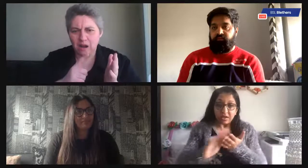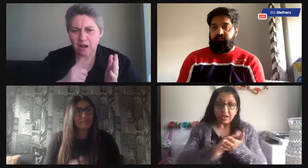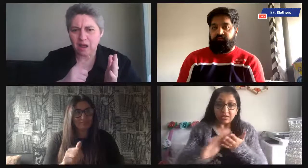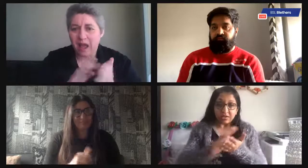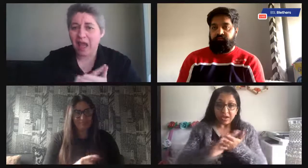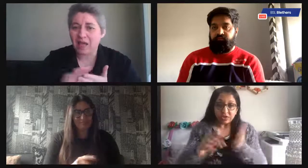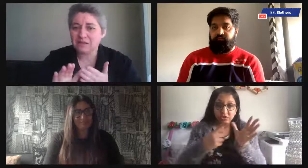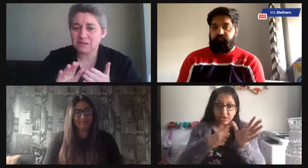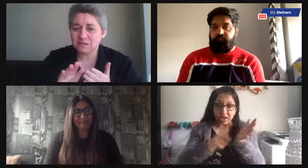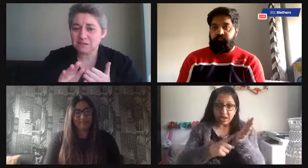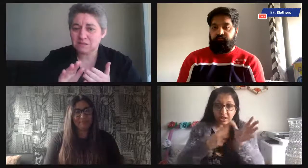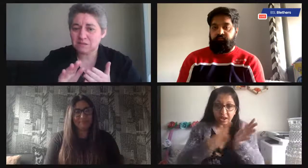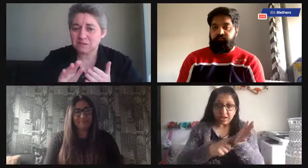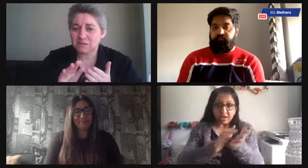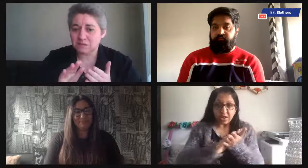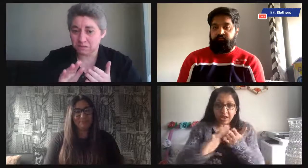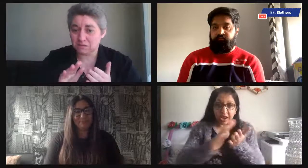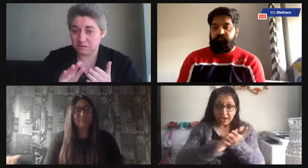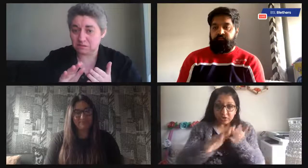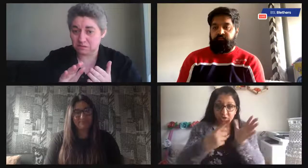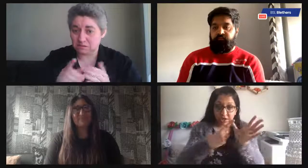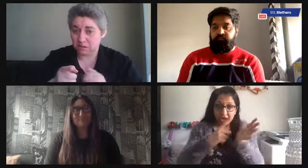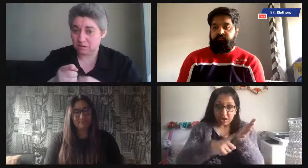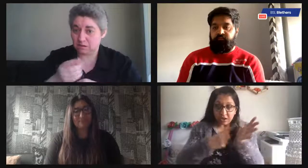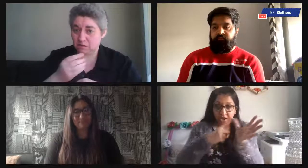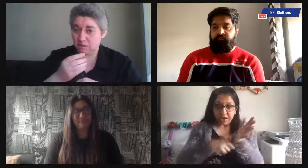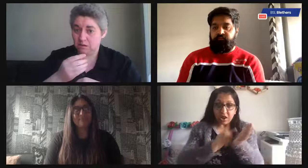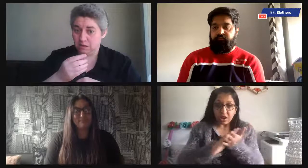halal food. Yep, halal food.